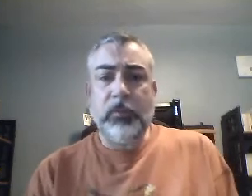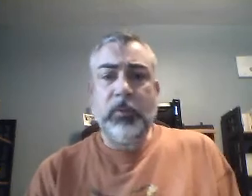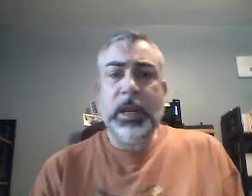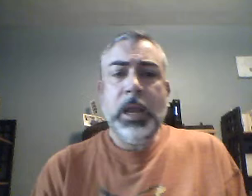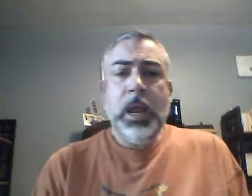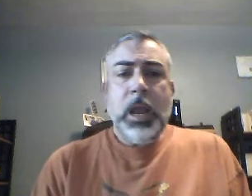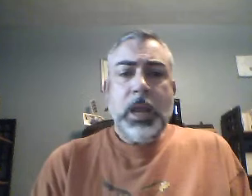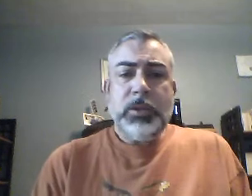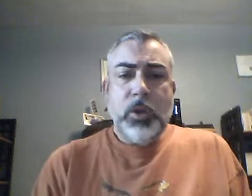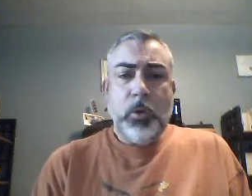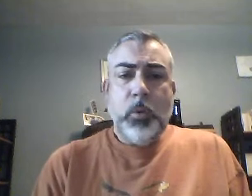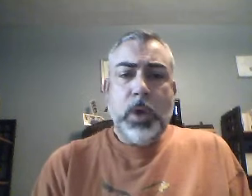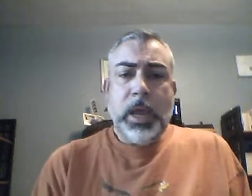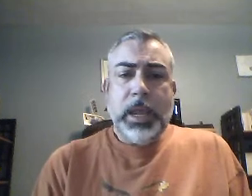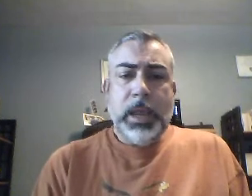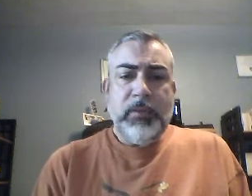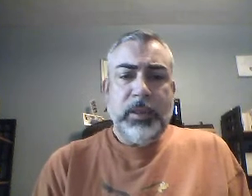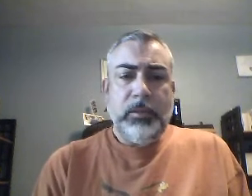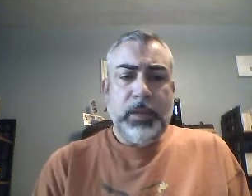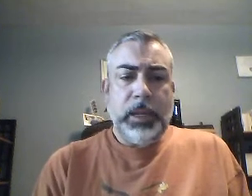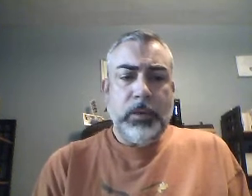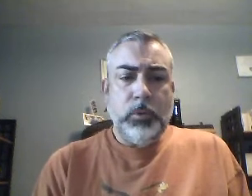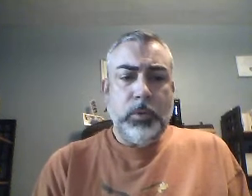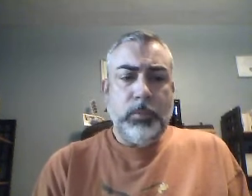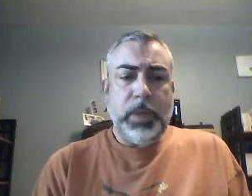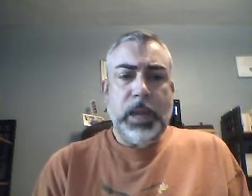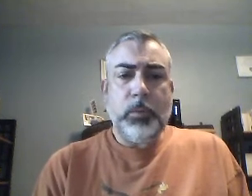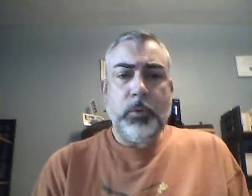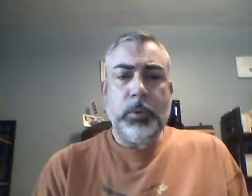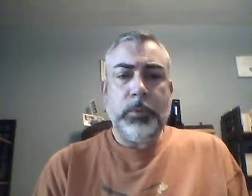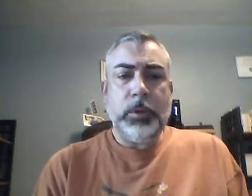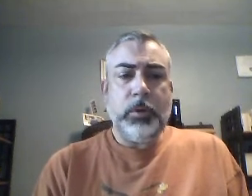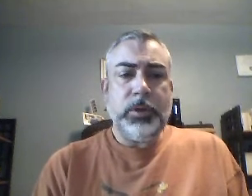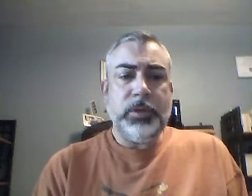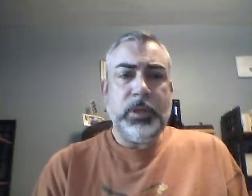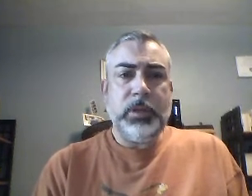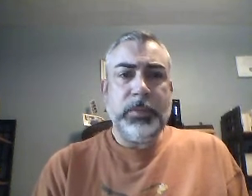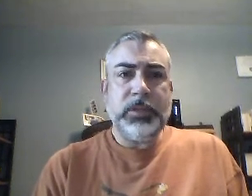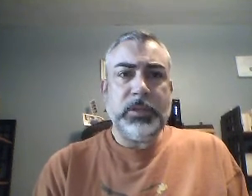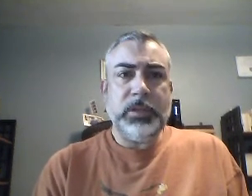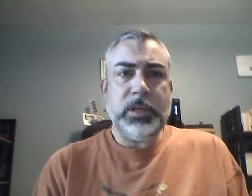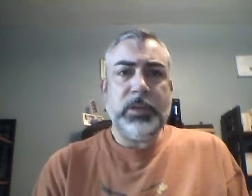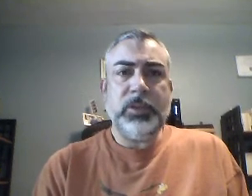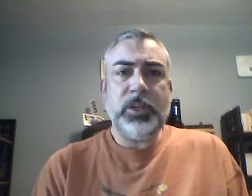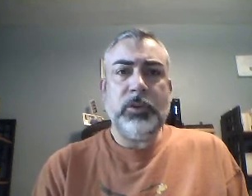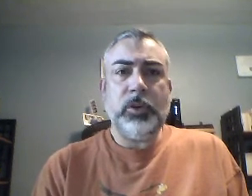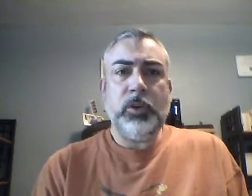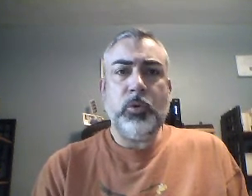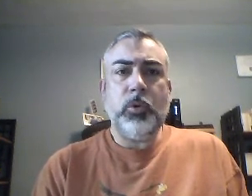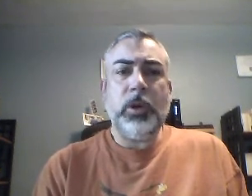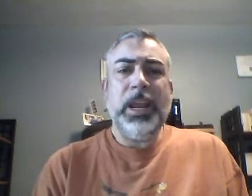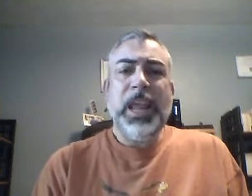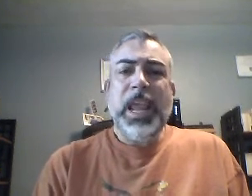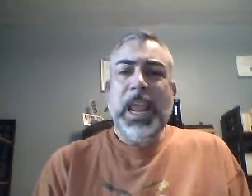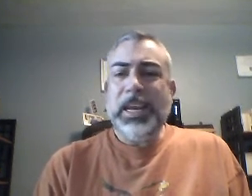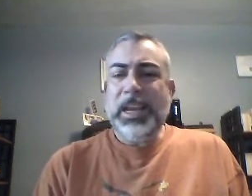right? So I have a link on Blackboard with regard to it's entitled the Gender Unicorn, and it kind